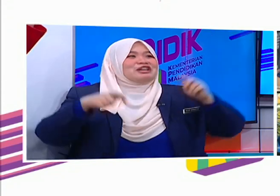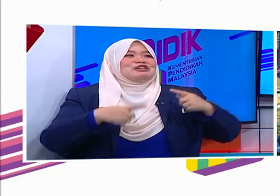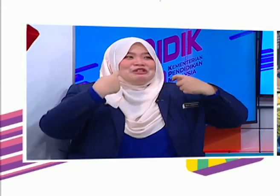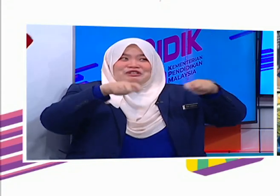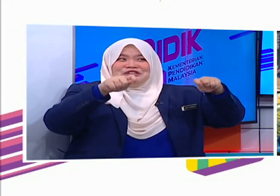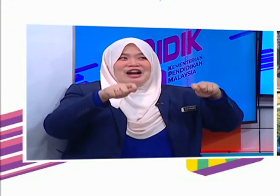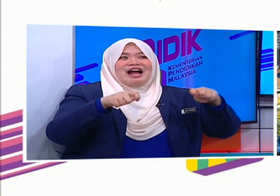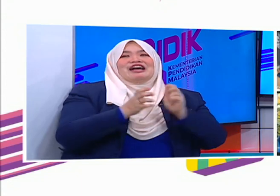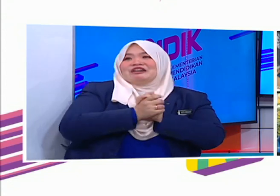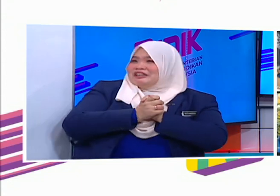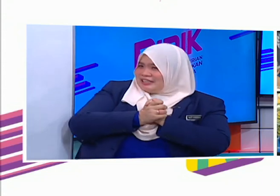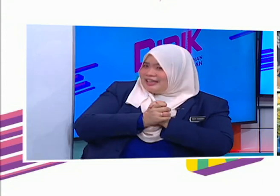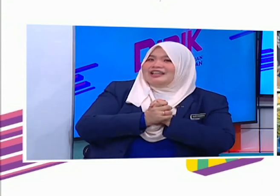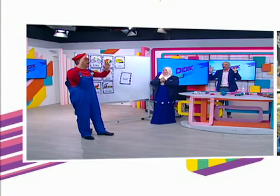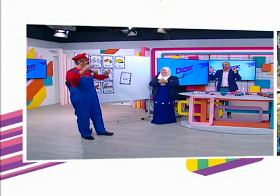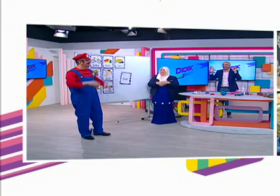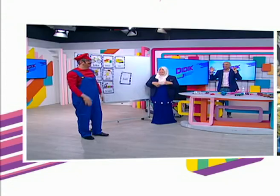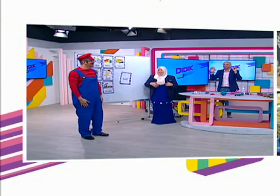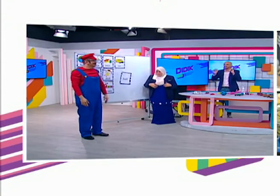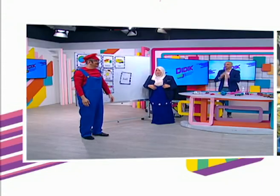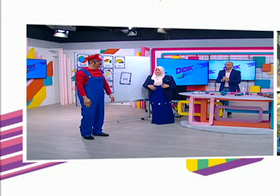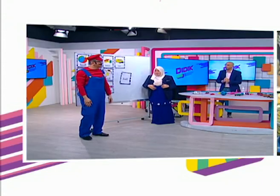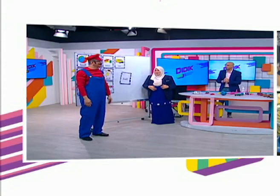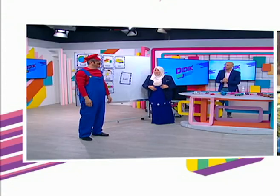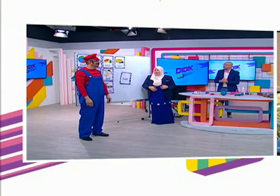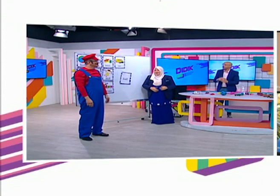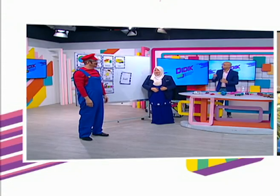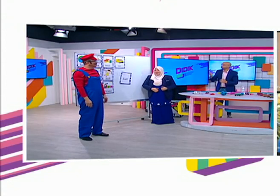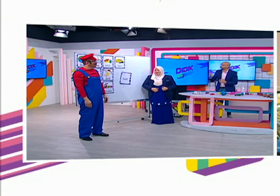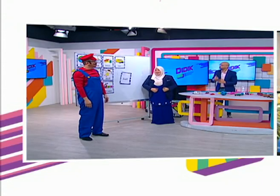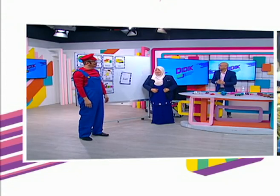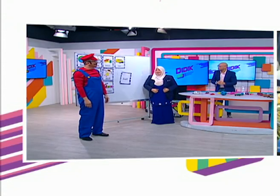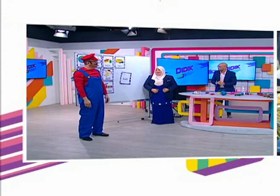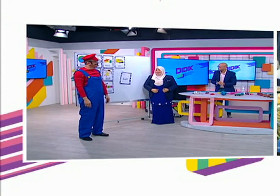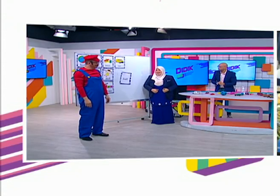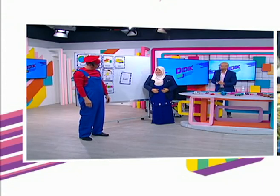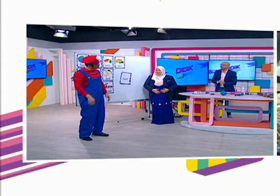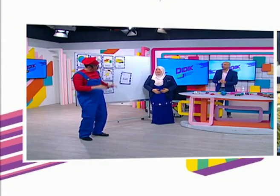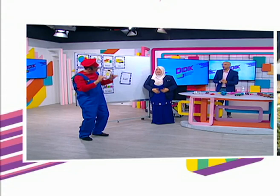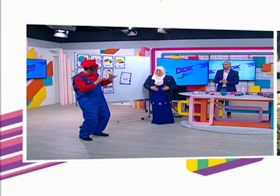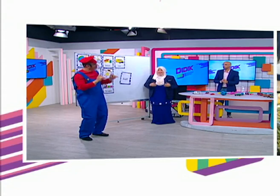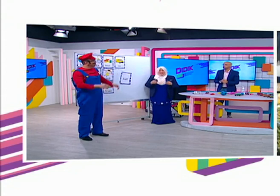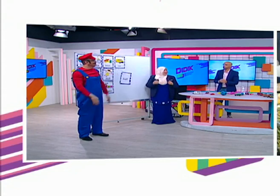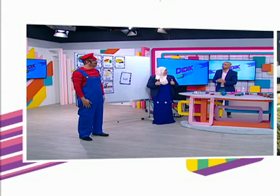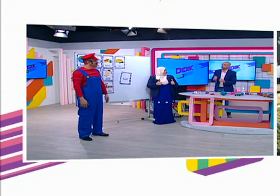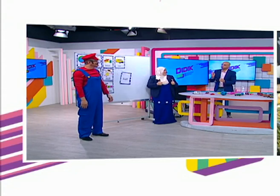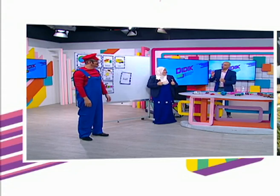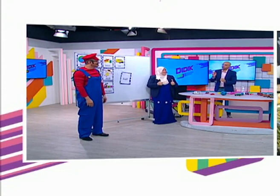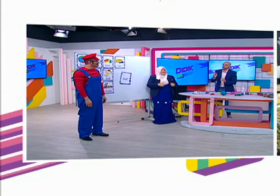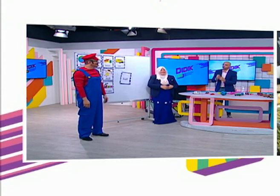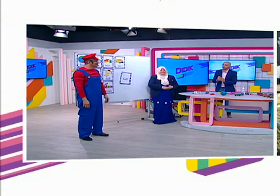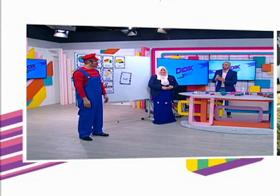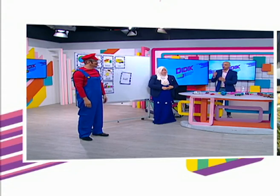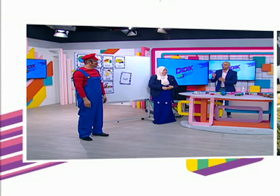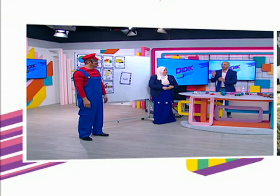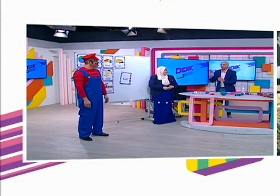Yay! Yeah. Okay. Well done, everyone. Okay. Now, maybe Mr. Mario, can I also can